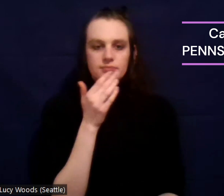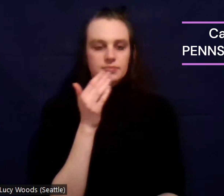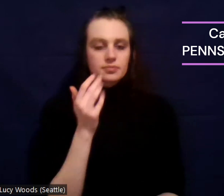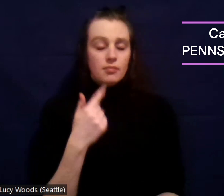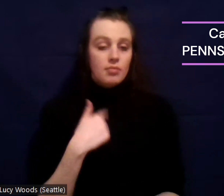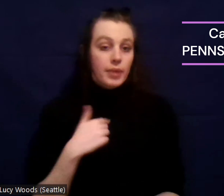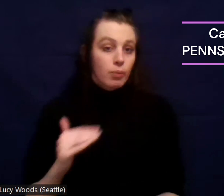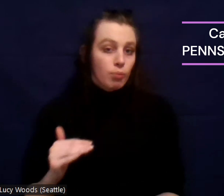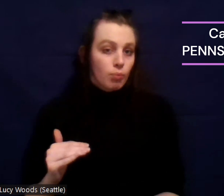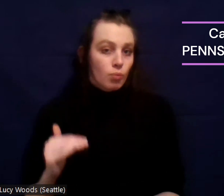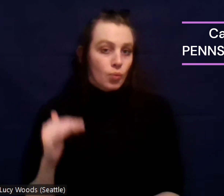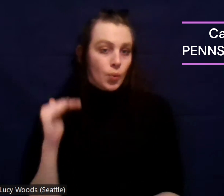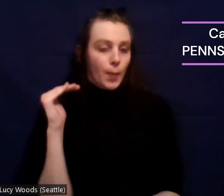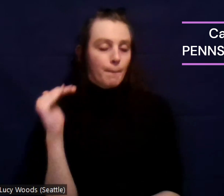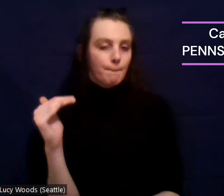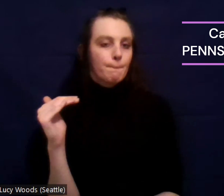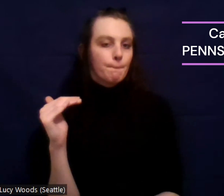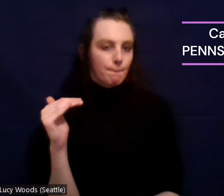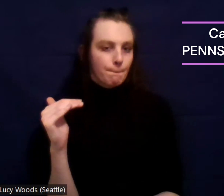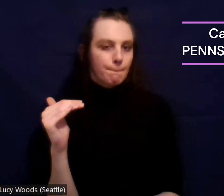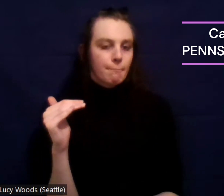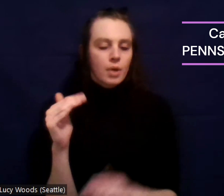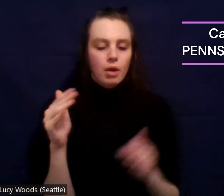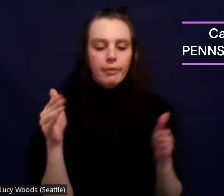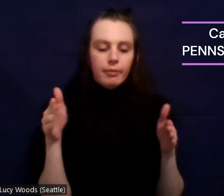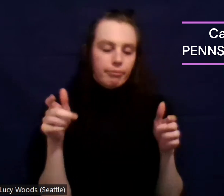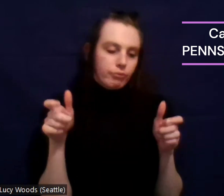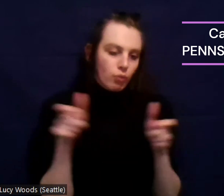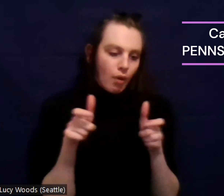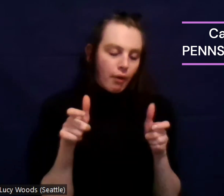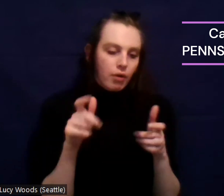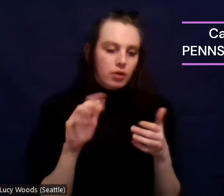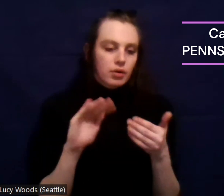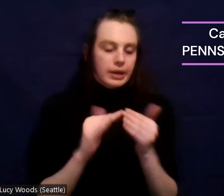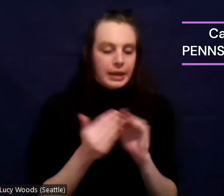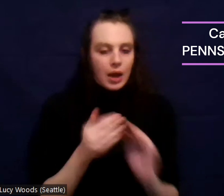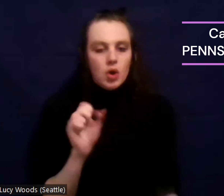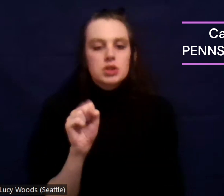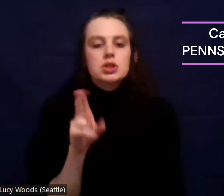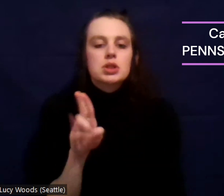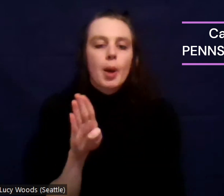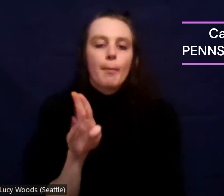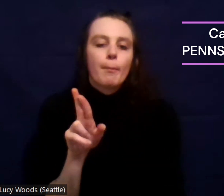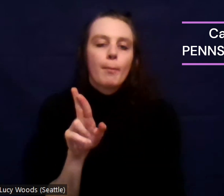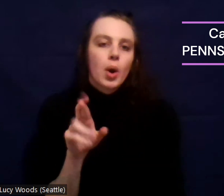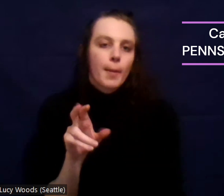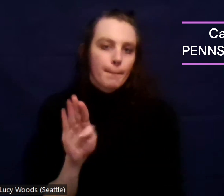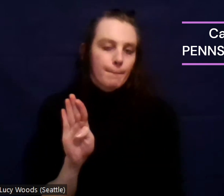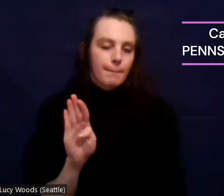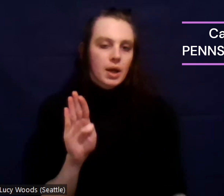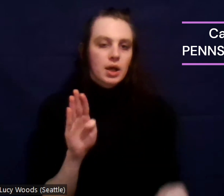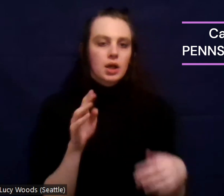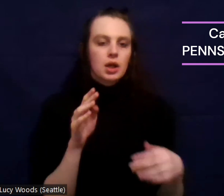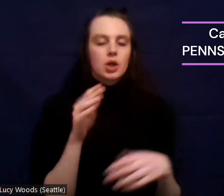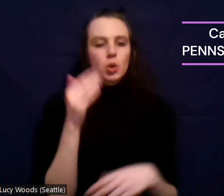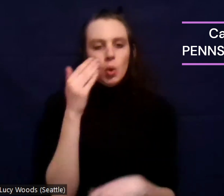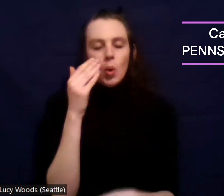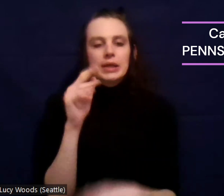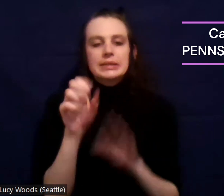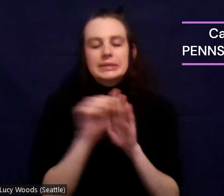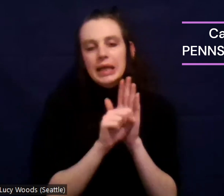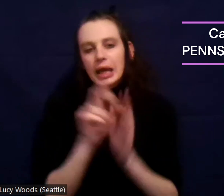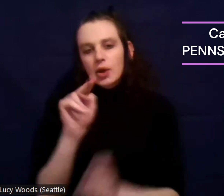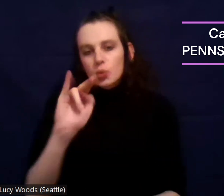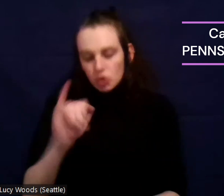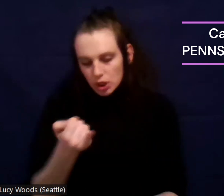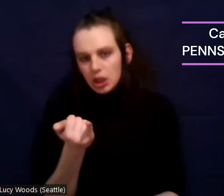up in a small suburban town in New Jersey. I grew up thinking that like I